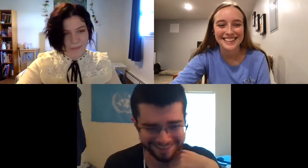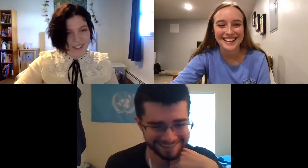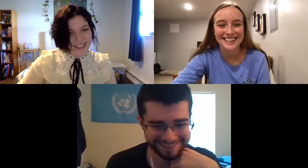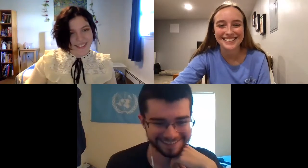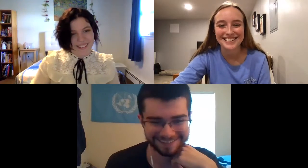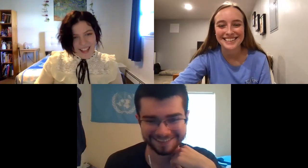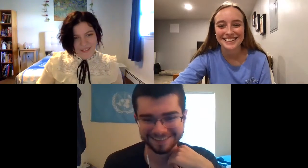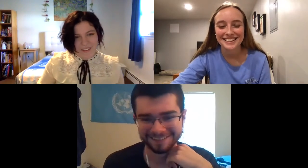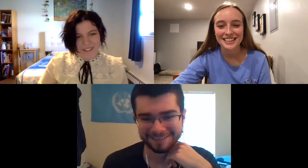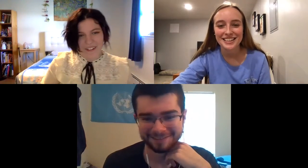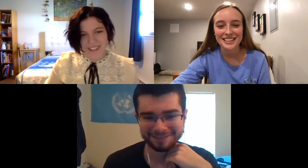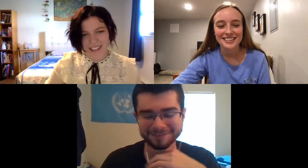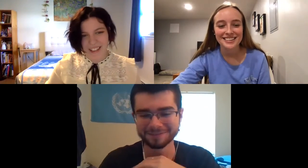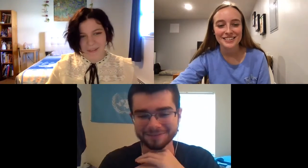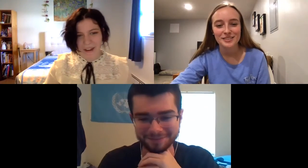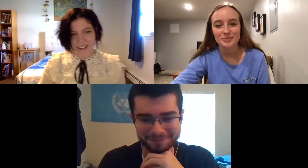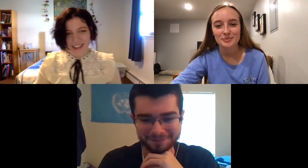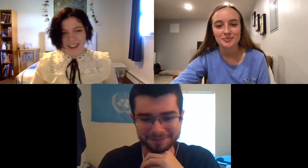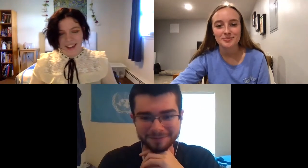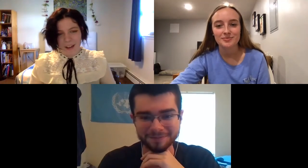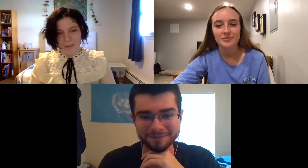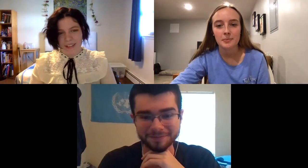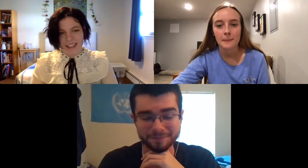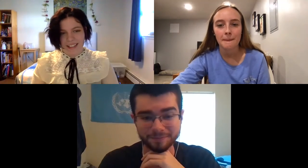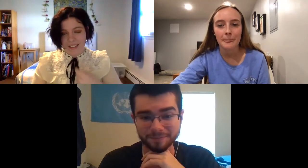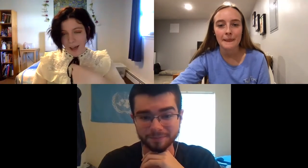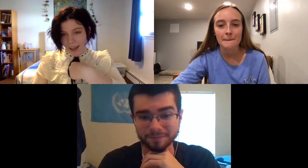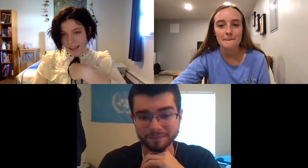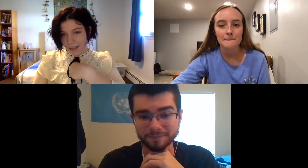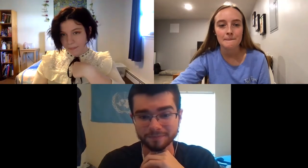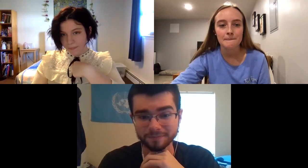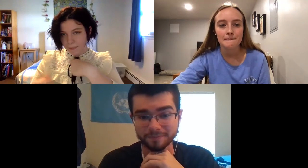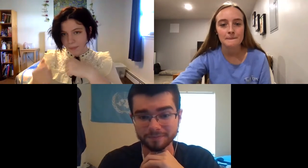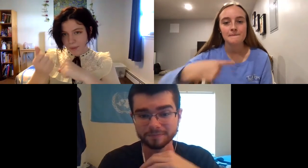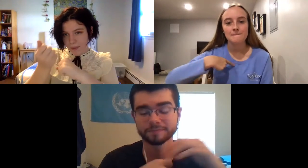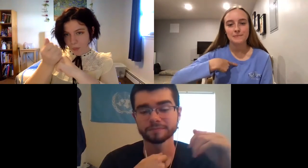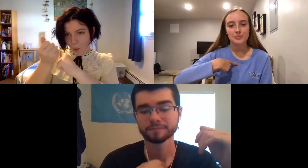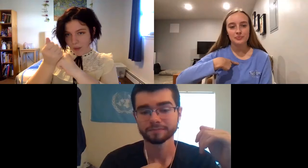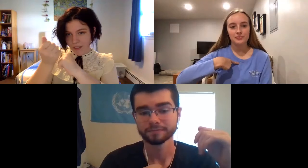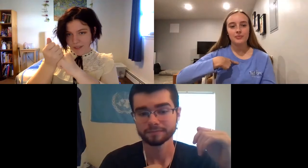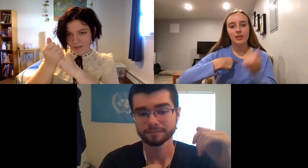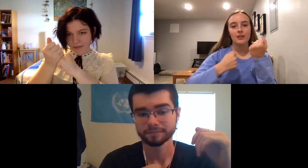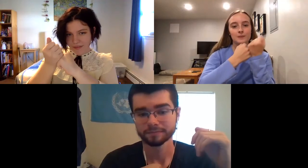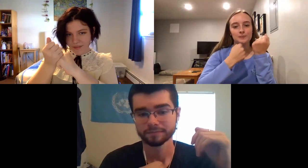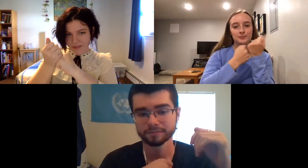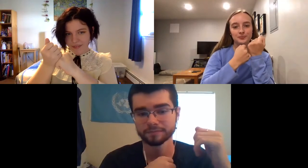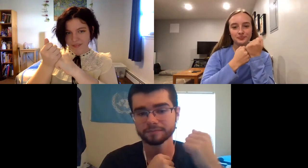The last one we were thinking about is I support